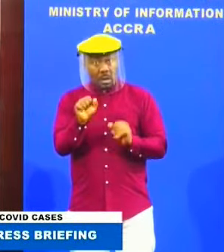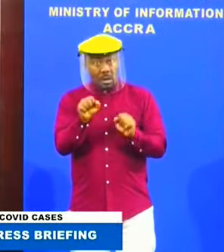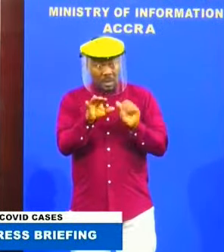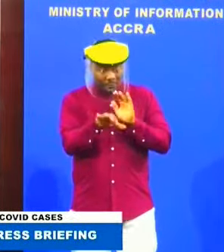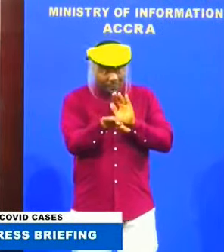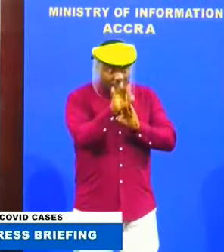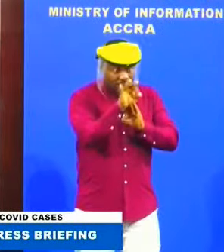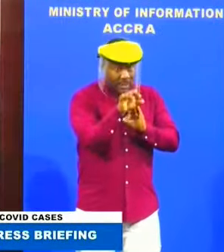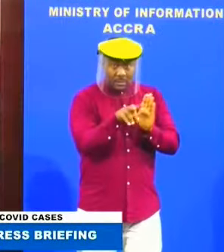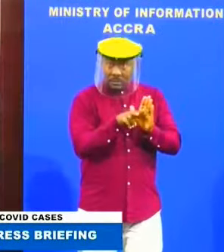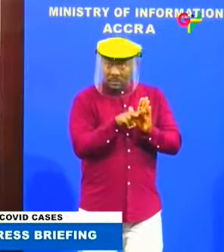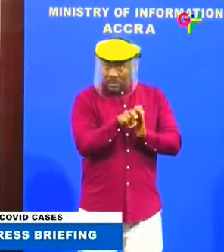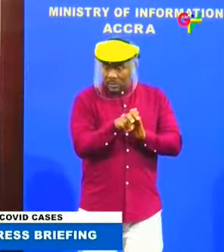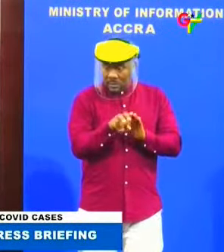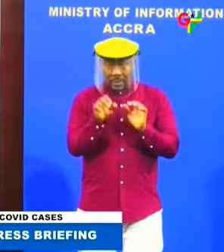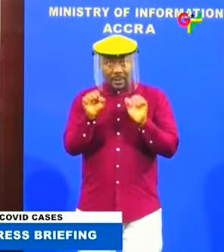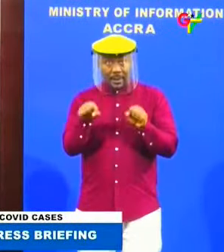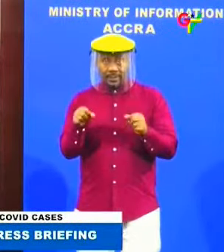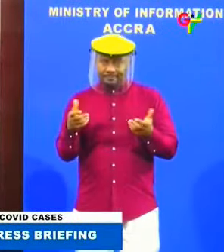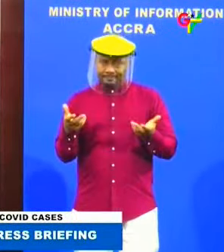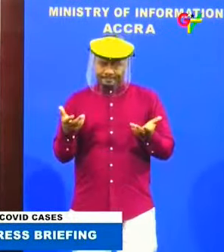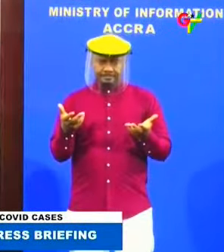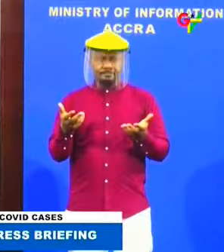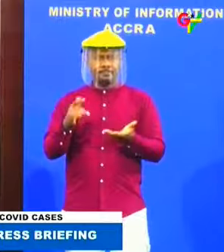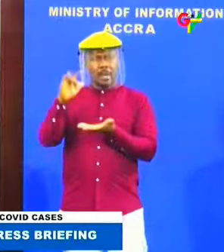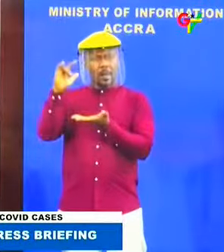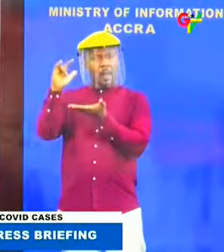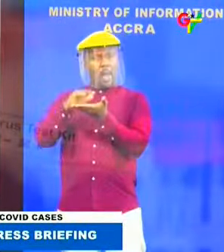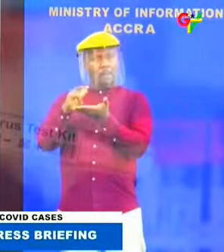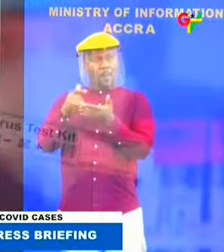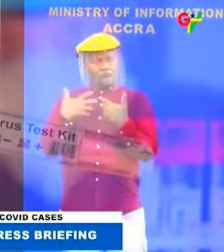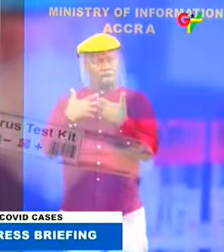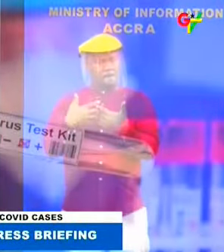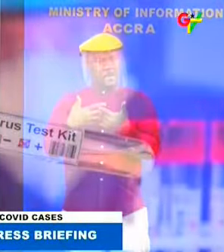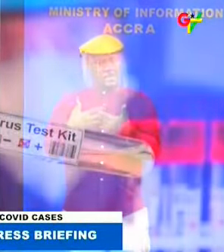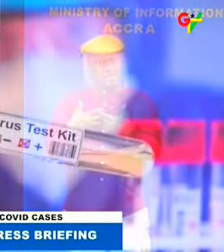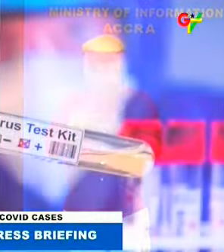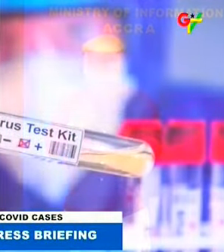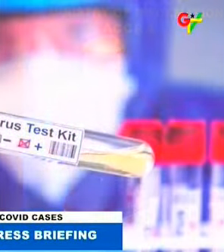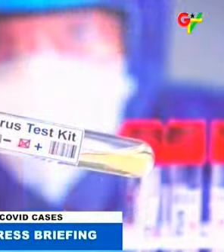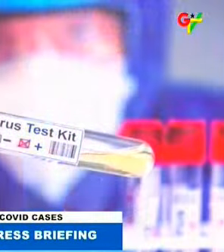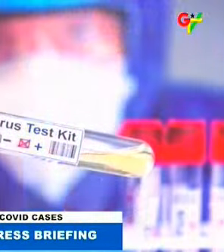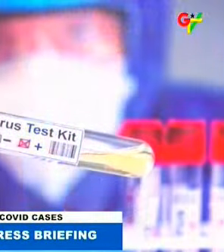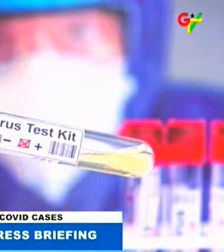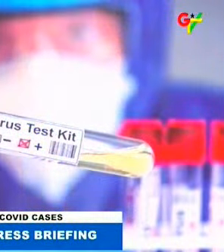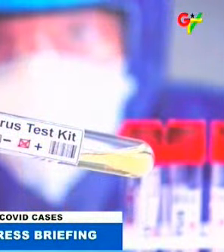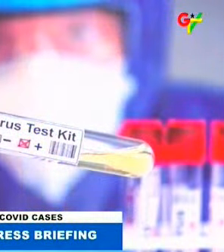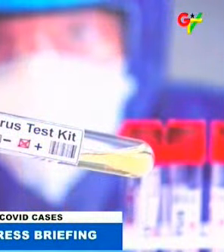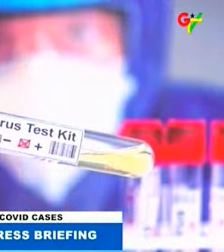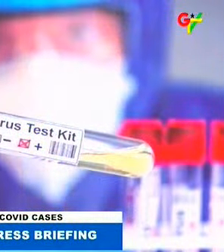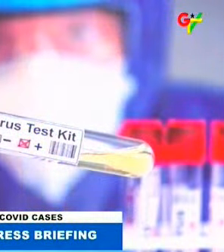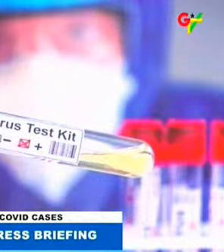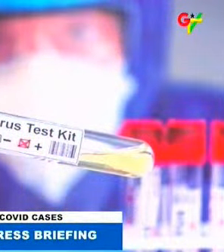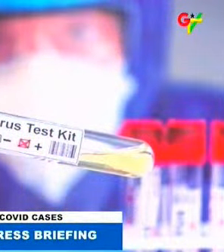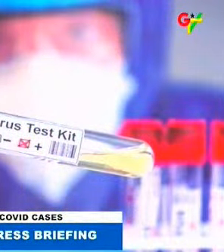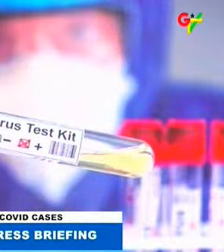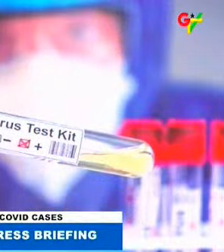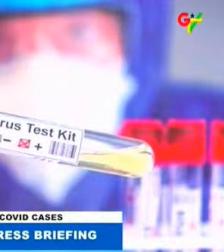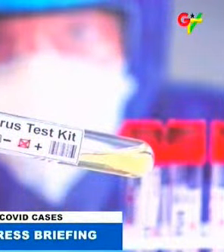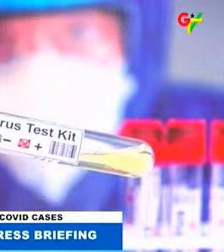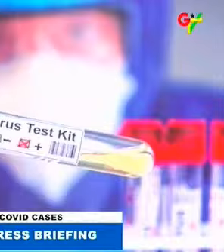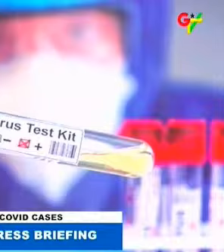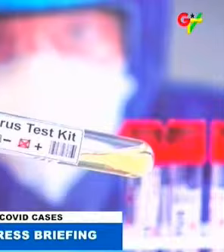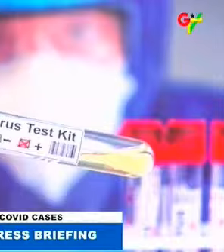So with this device at the airport, that was the case. And throughout the pandemic, the device has constantly informed